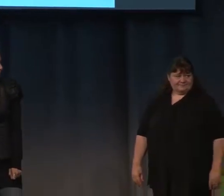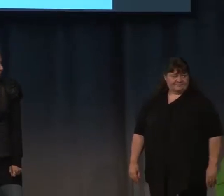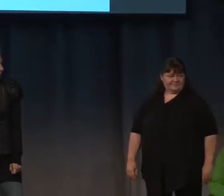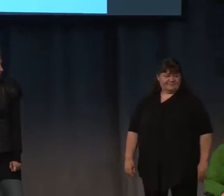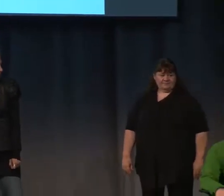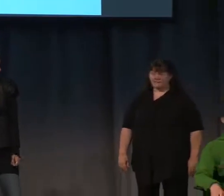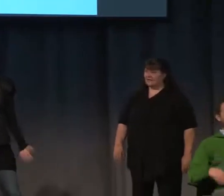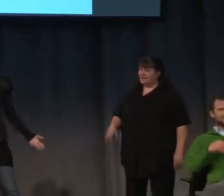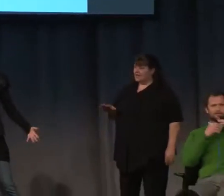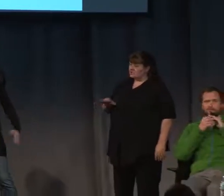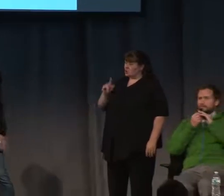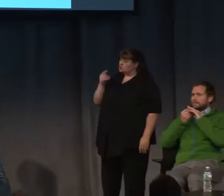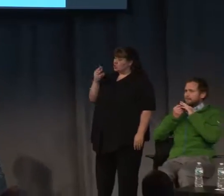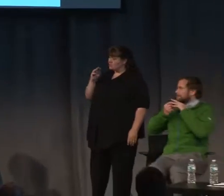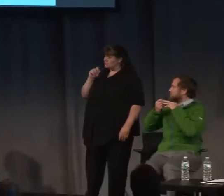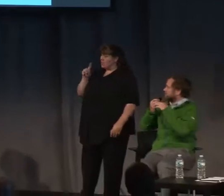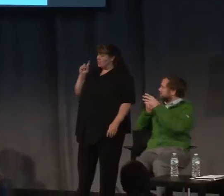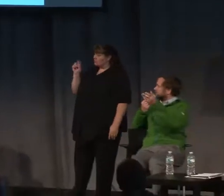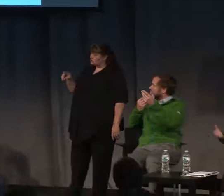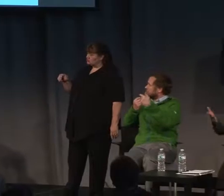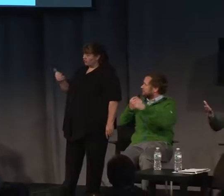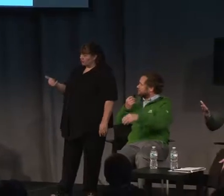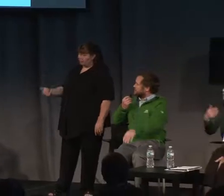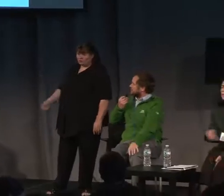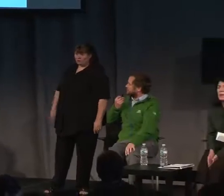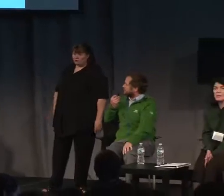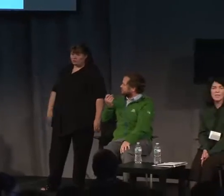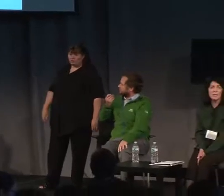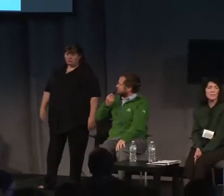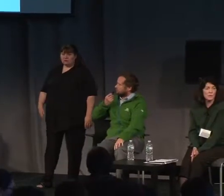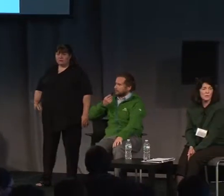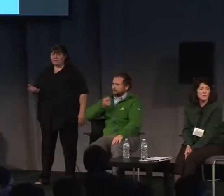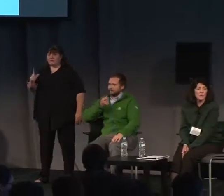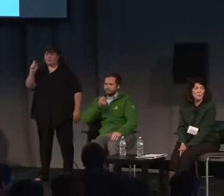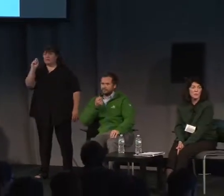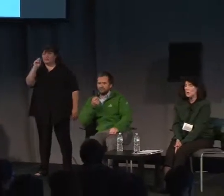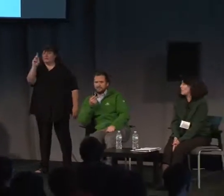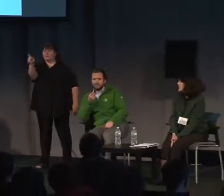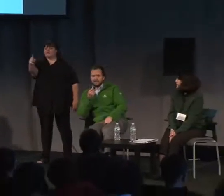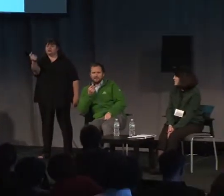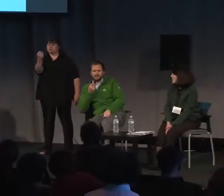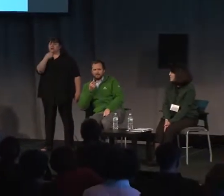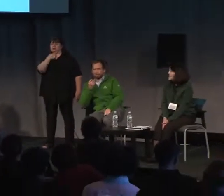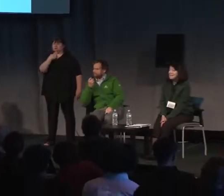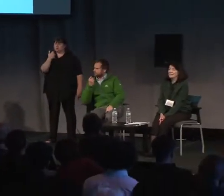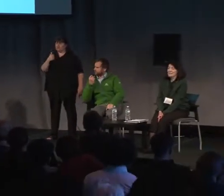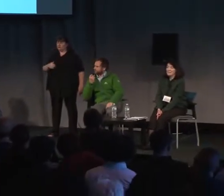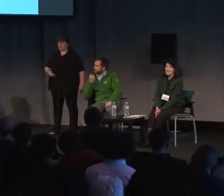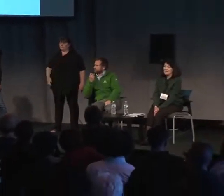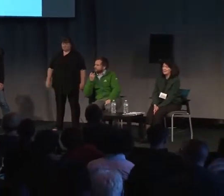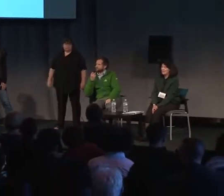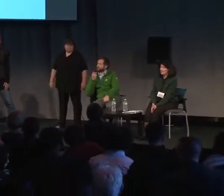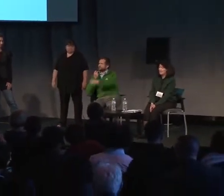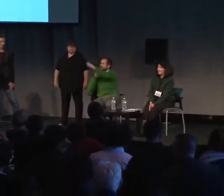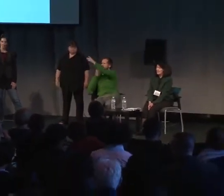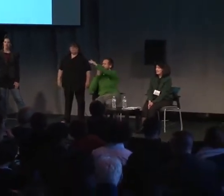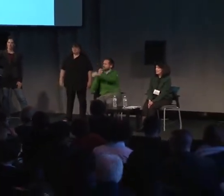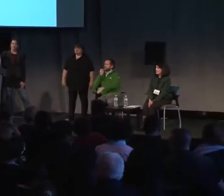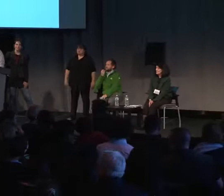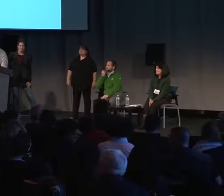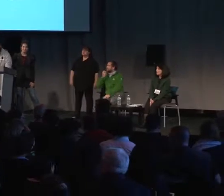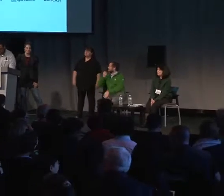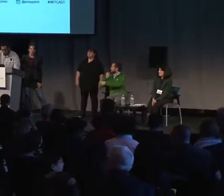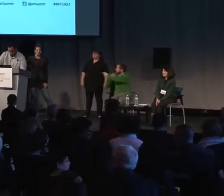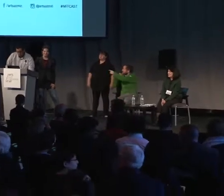So Tomas, let me ask you. question for the public. No, maybe we can answer that. Why don't we take some questions from the audience? Could we do that? There was a question. Yes. There is